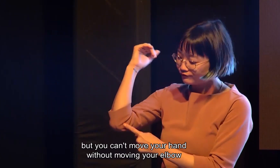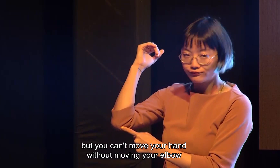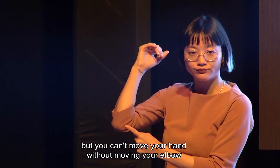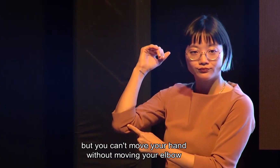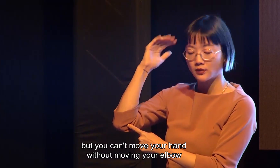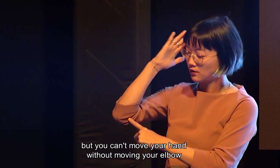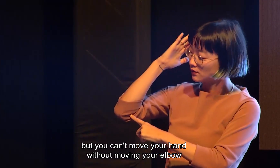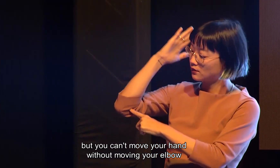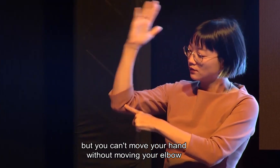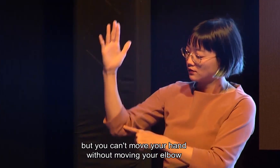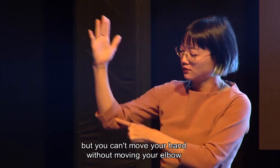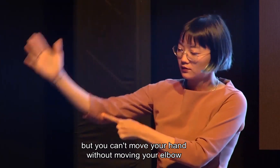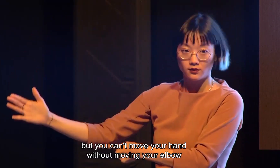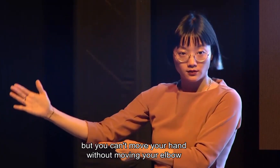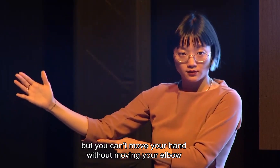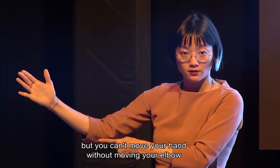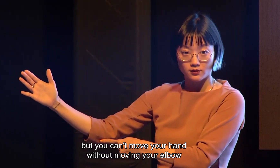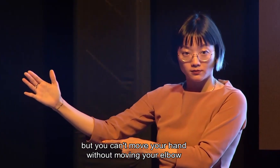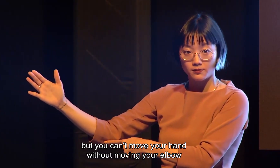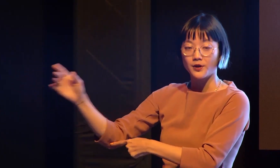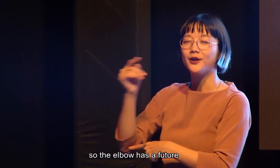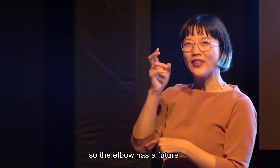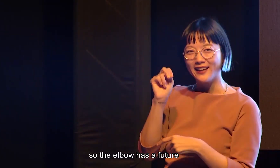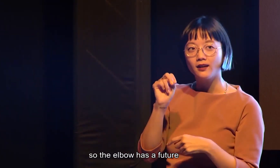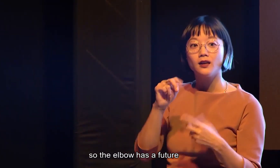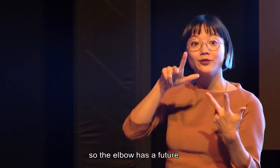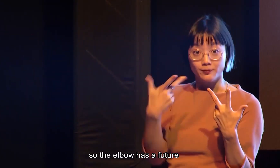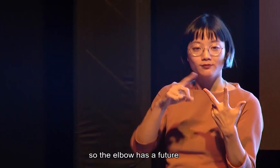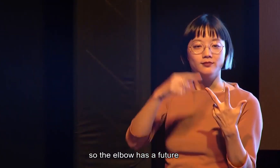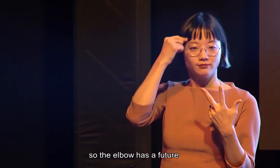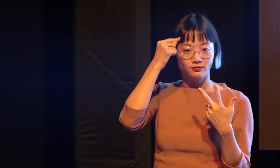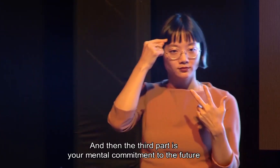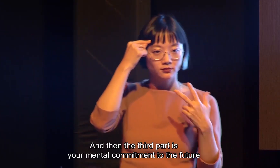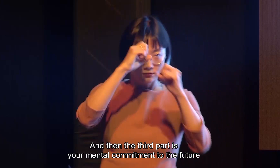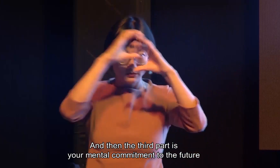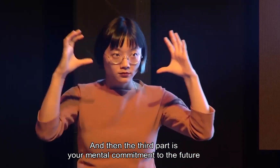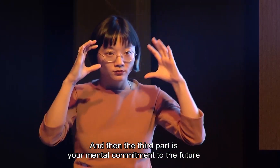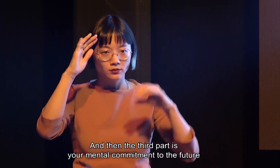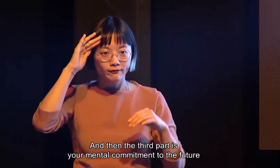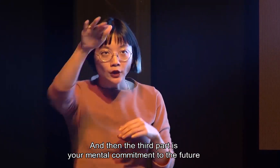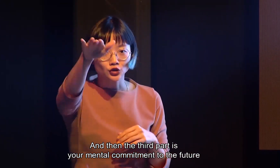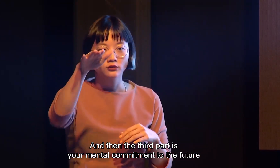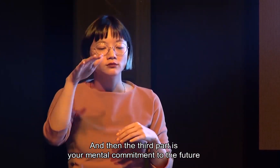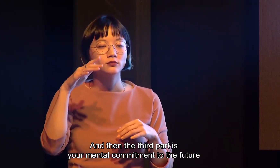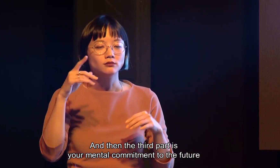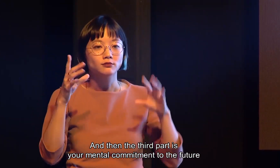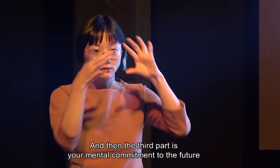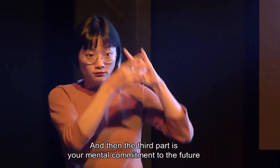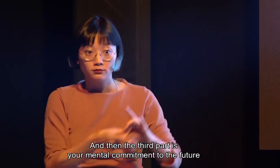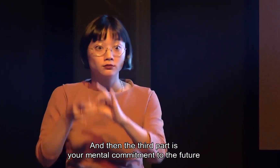you can't move your hand without moving your elbow, so the elbow has a future. And then the third part is your mental commitment to